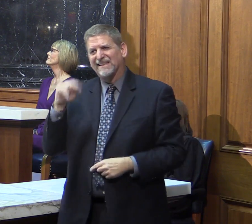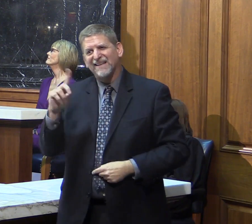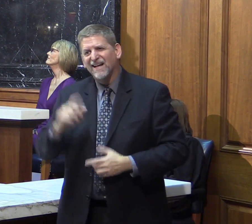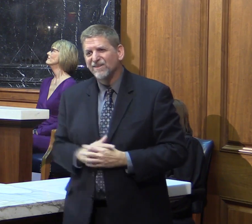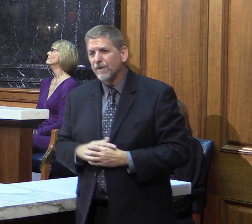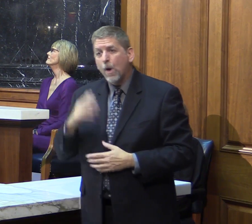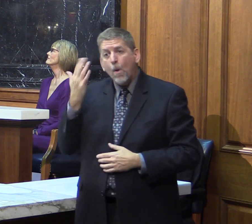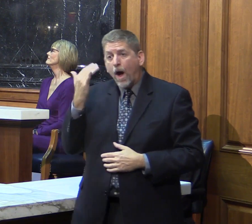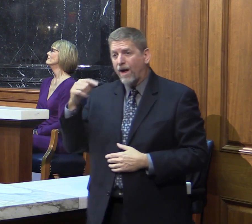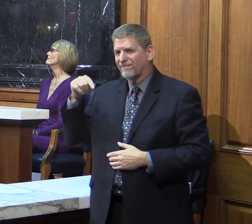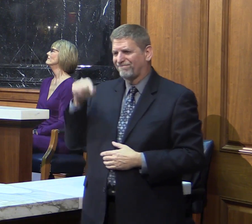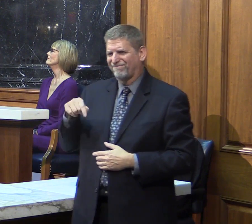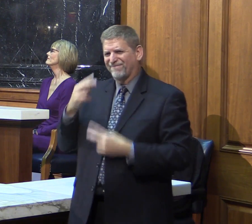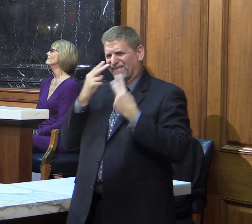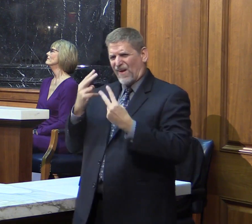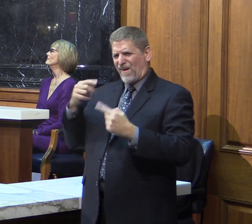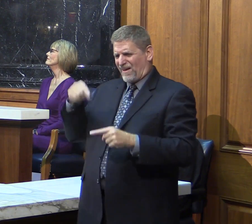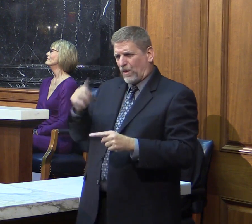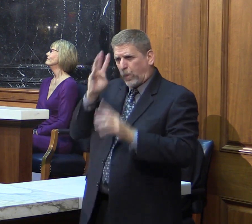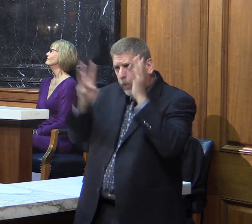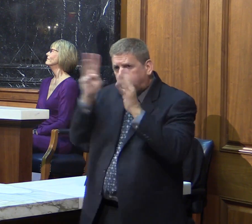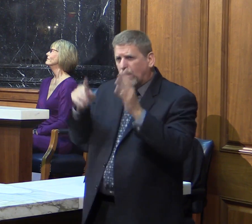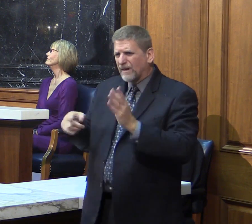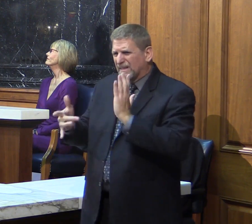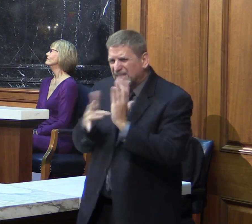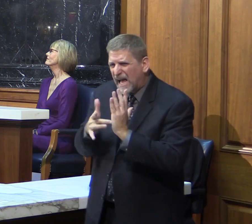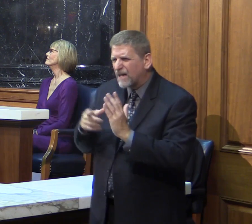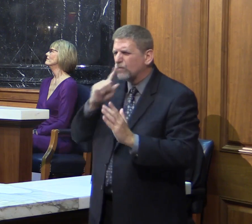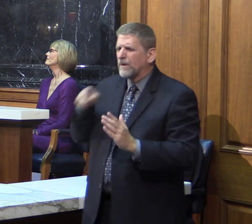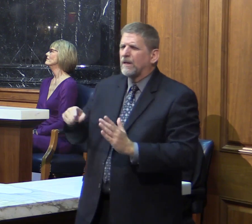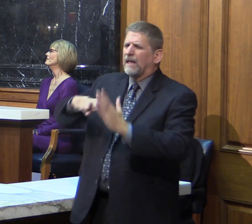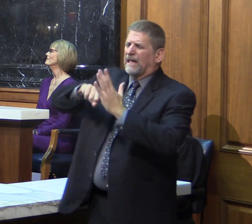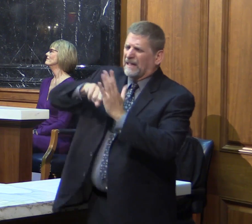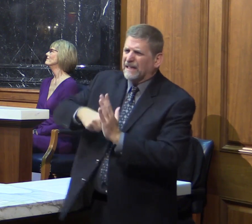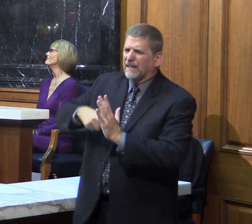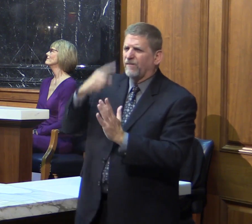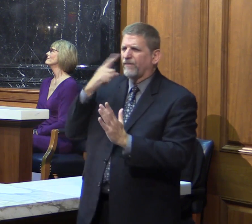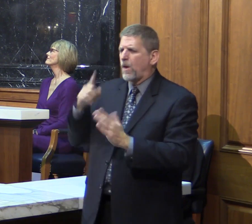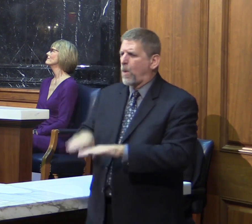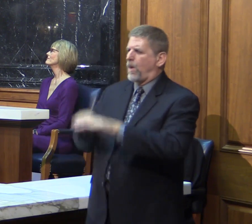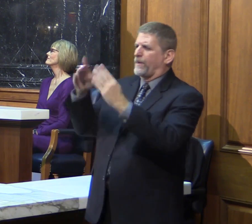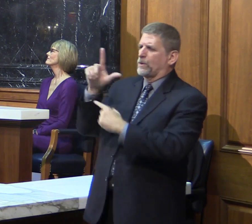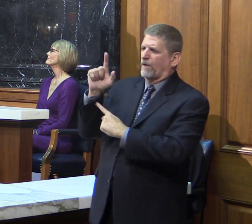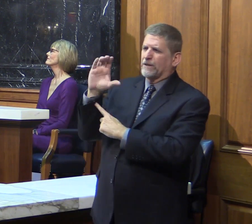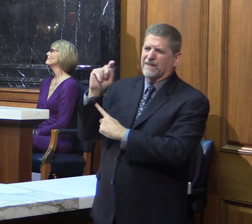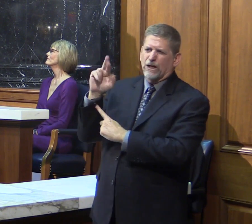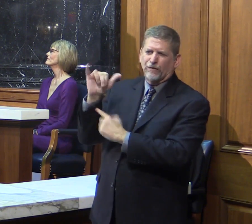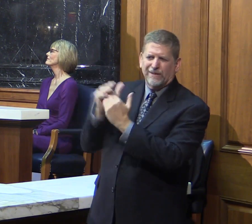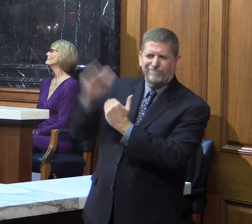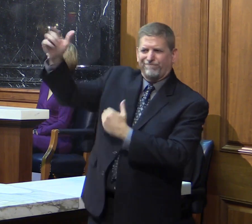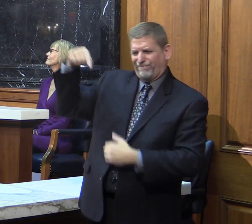that innovation and high tech were keys to unlocking the 21st century economy, we aggressively pursued